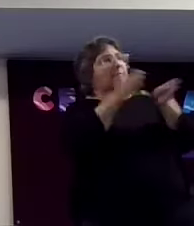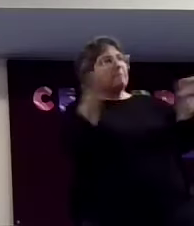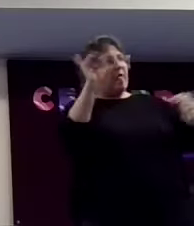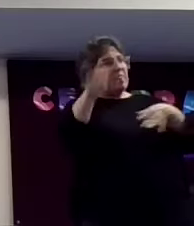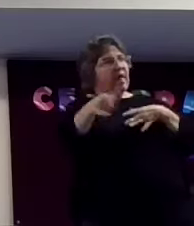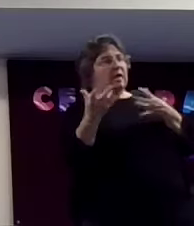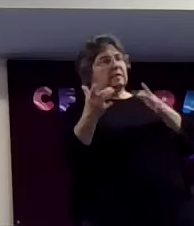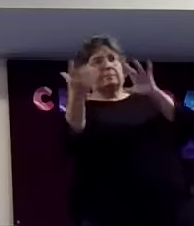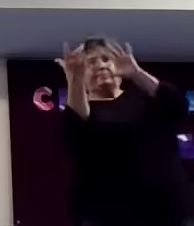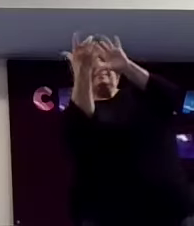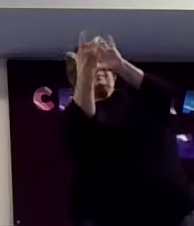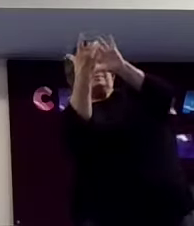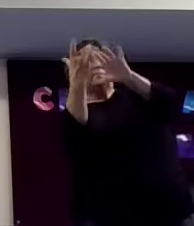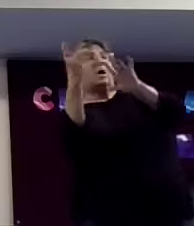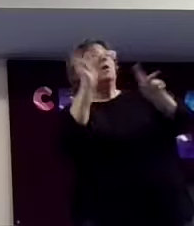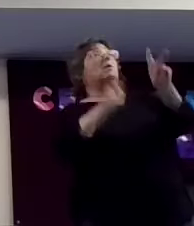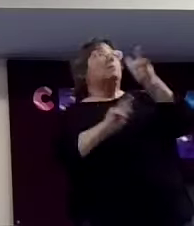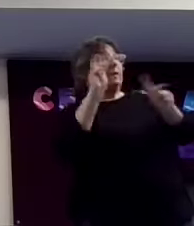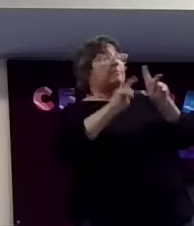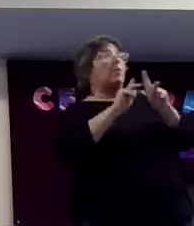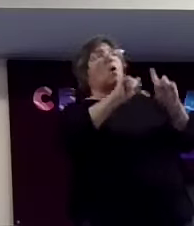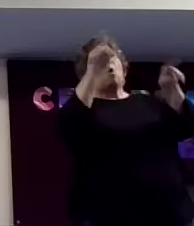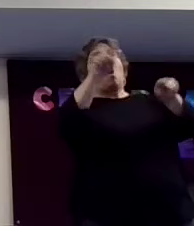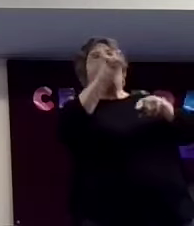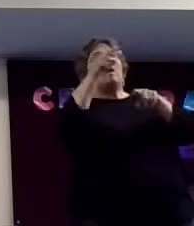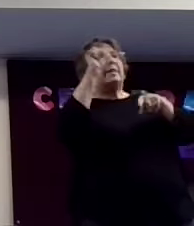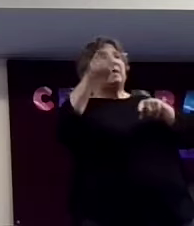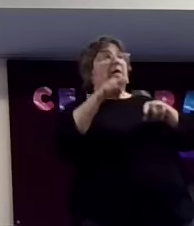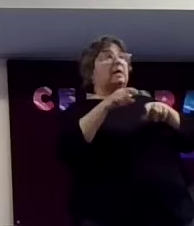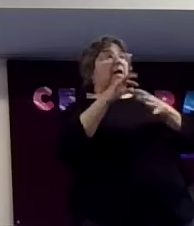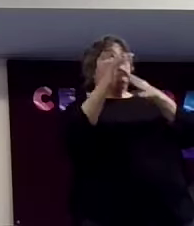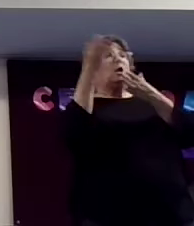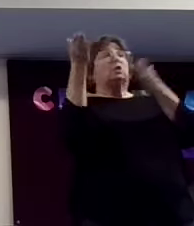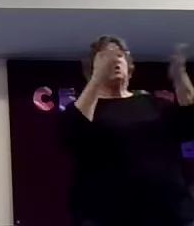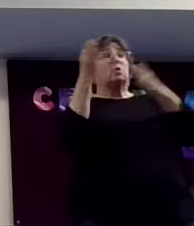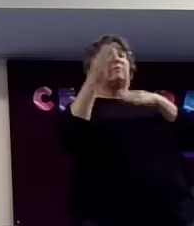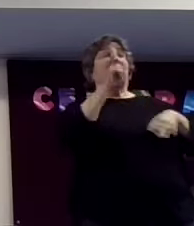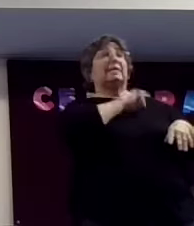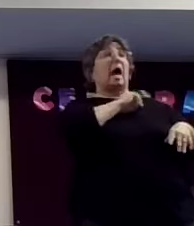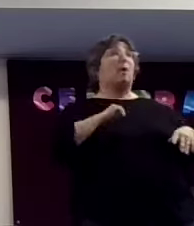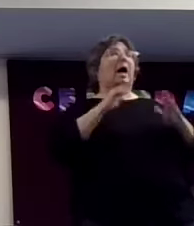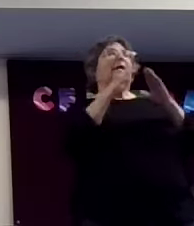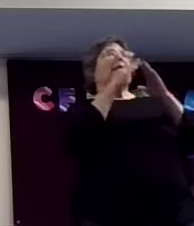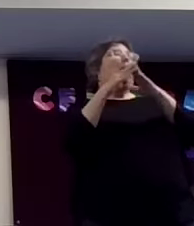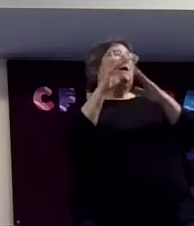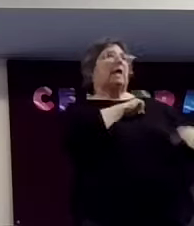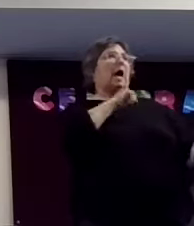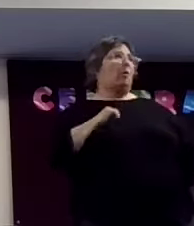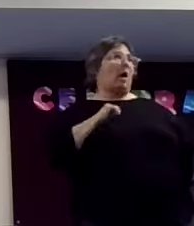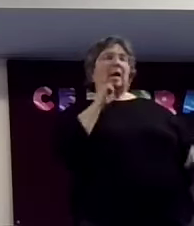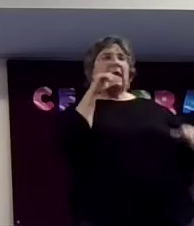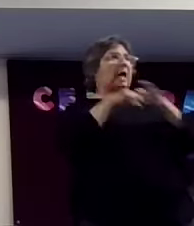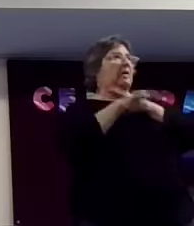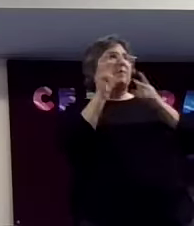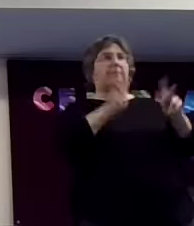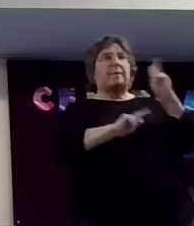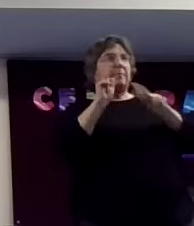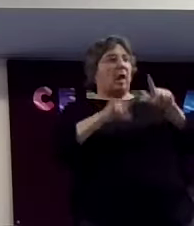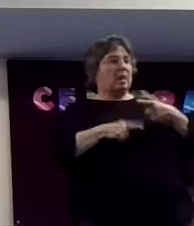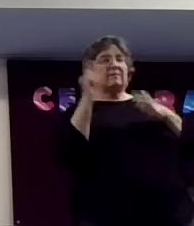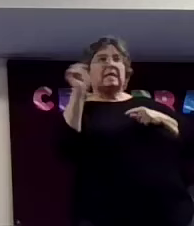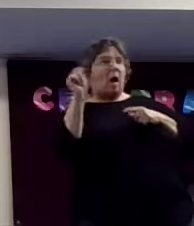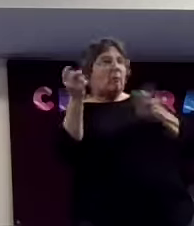expand that reach to get folks where they need to go. Especially services in Tonawanda are not accessible for people